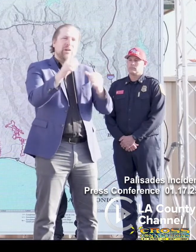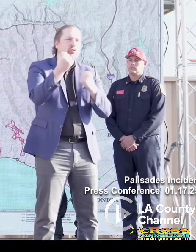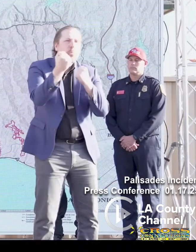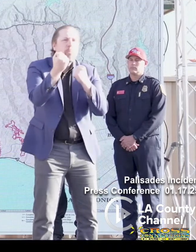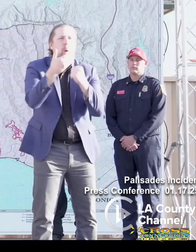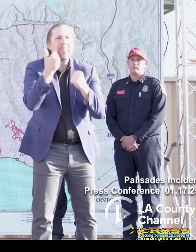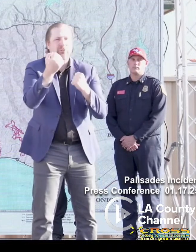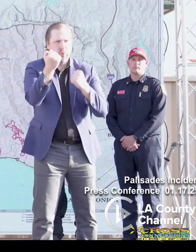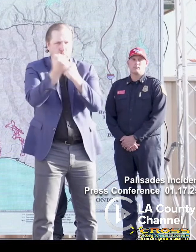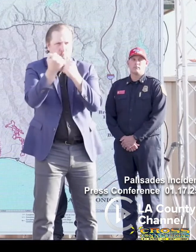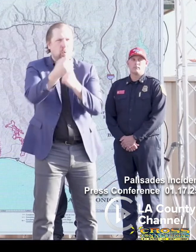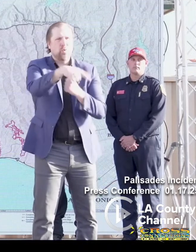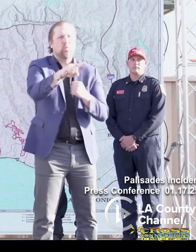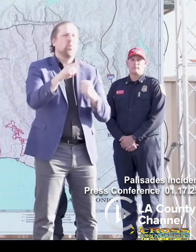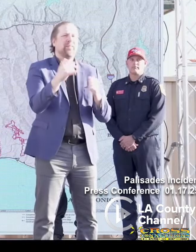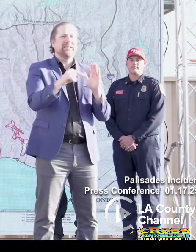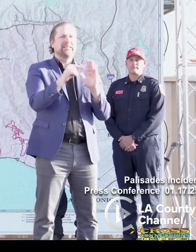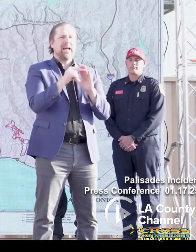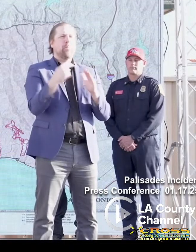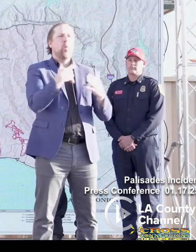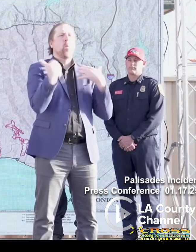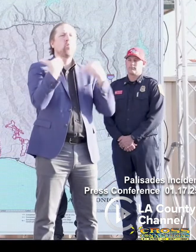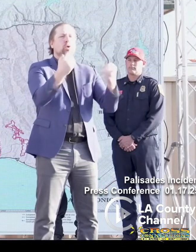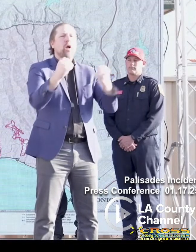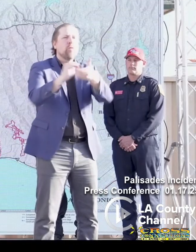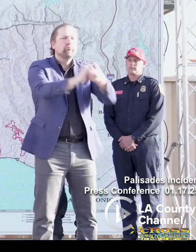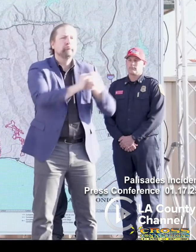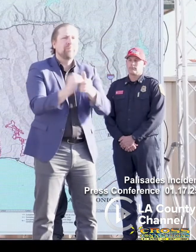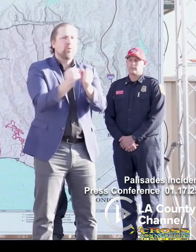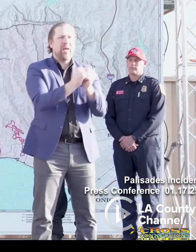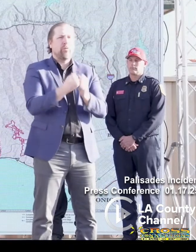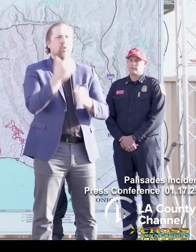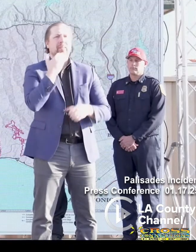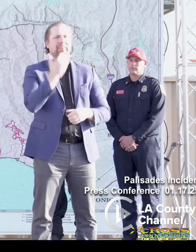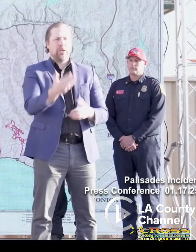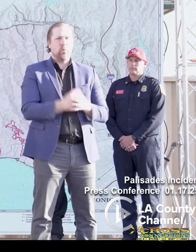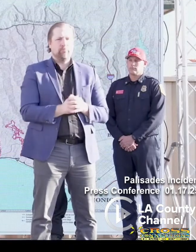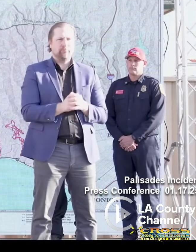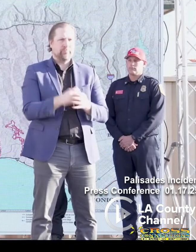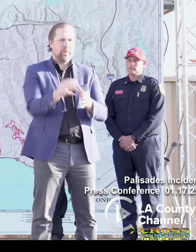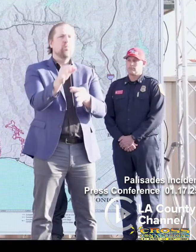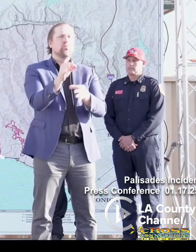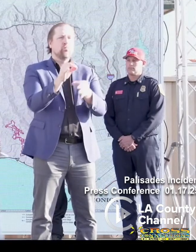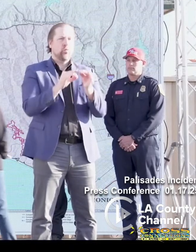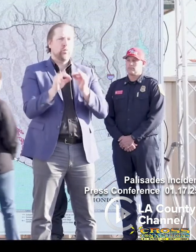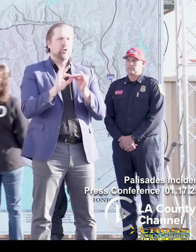support you in this time as we all recover together. Thank you so much.